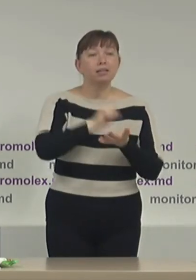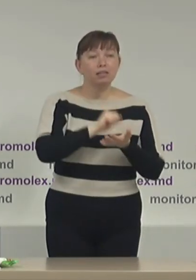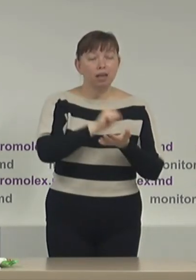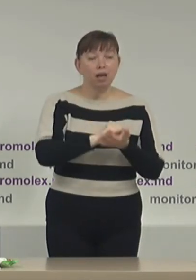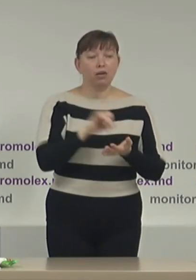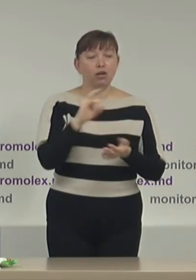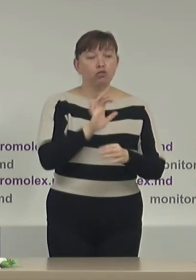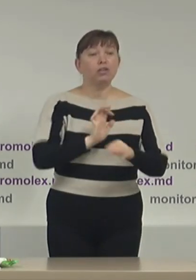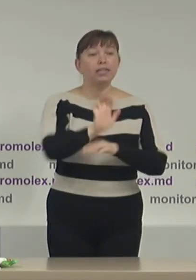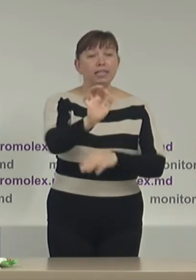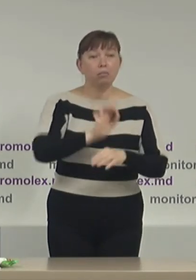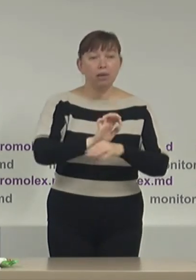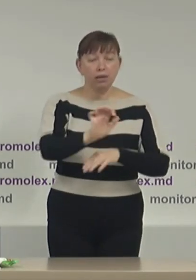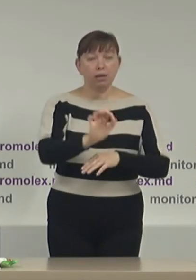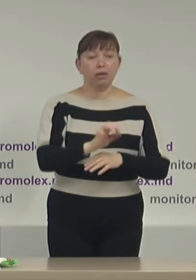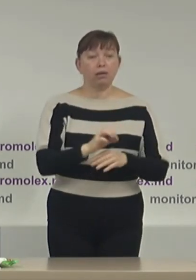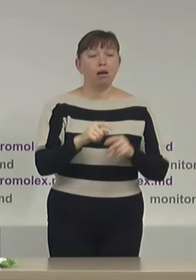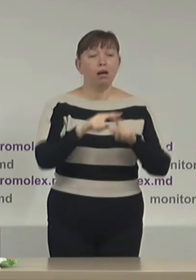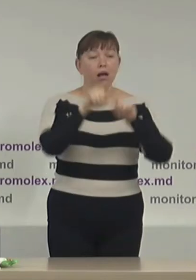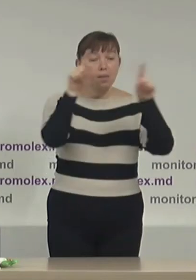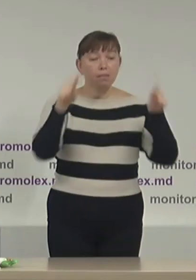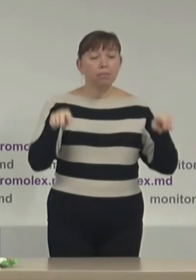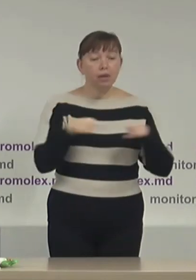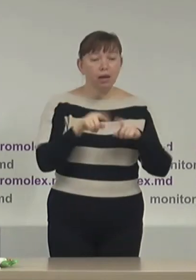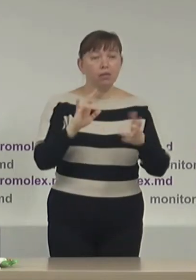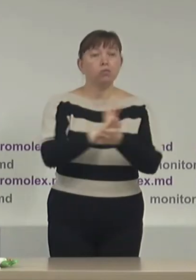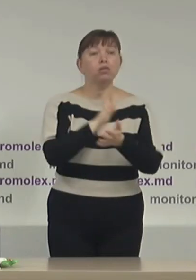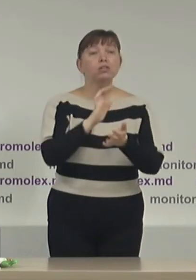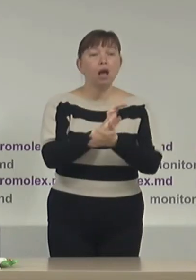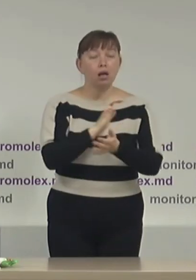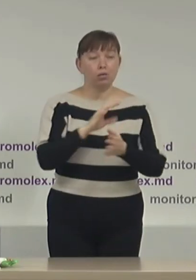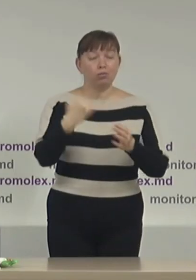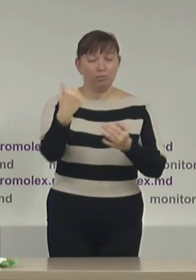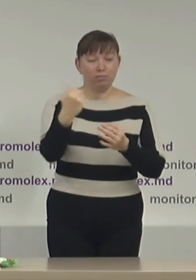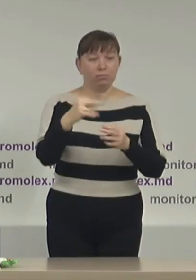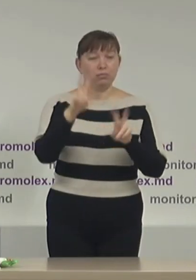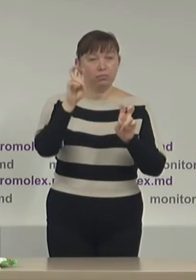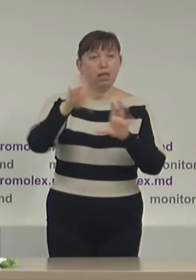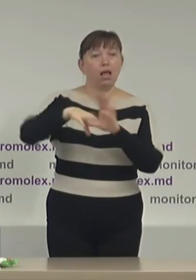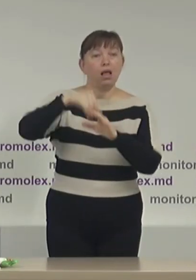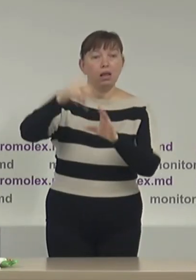2020 involving the printing of